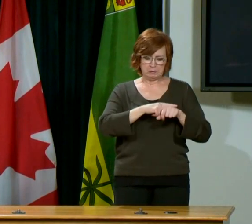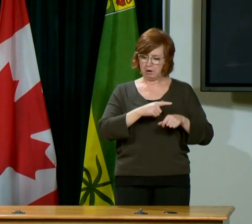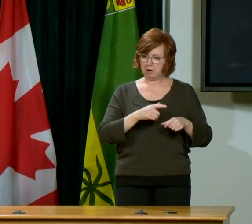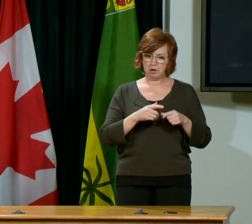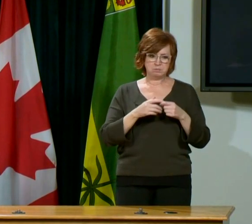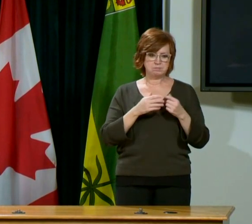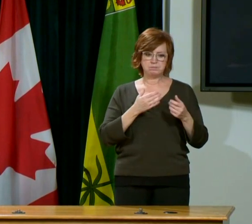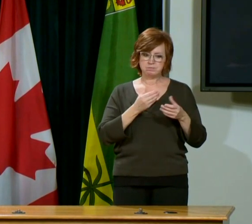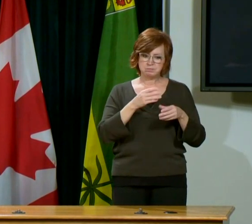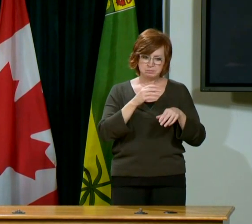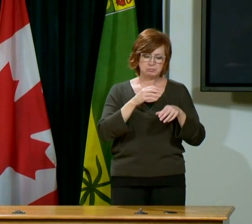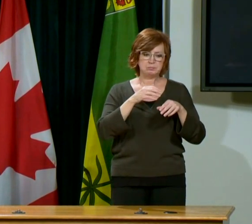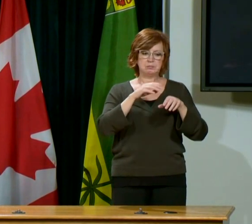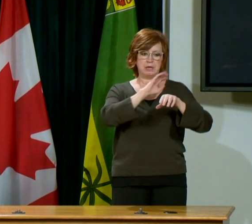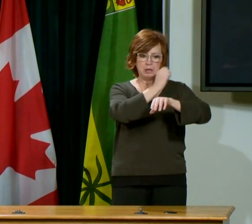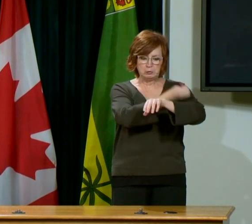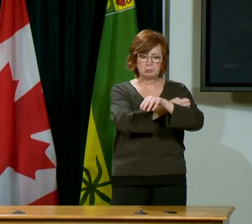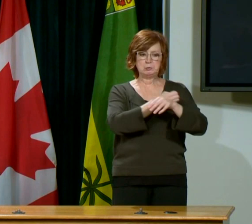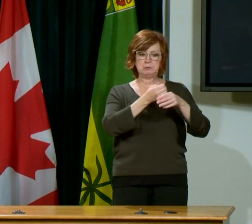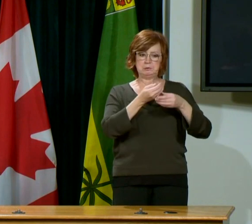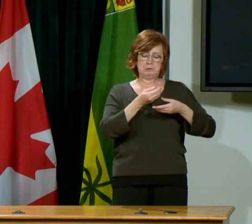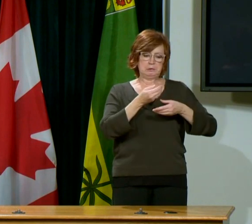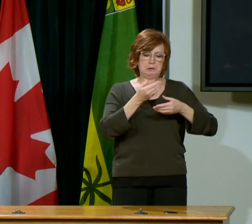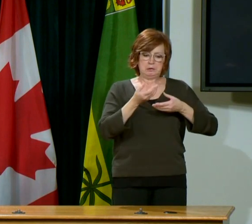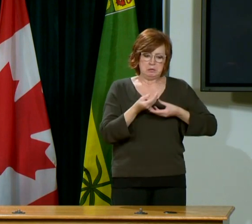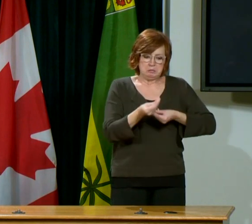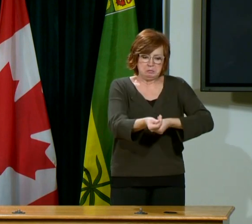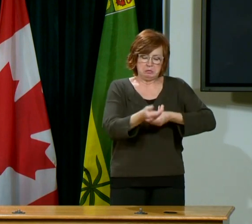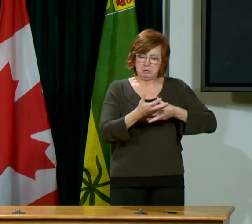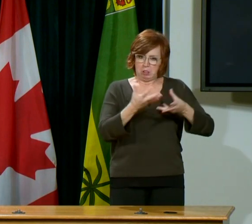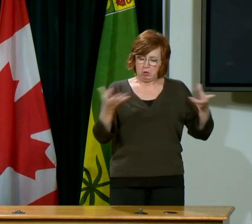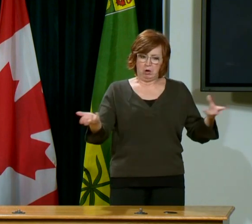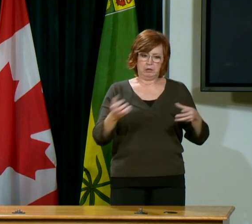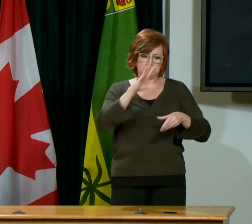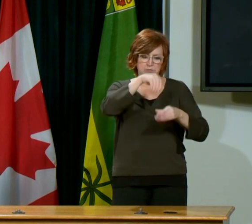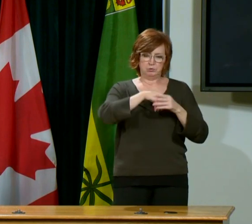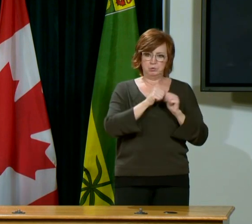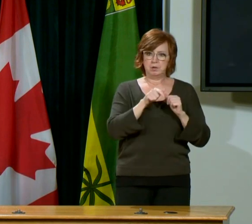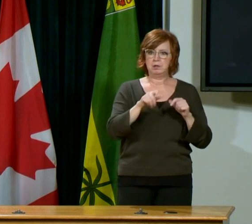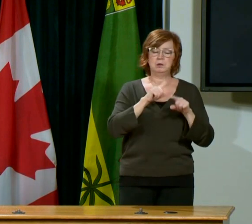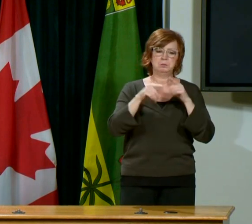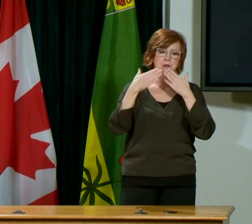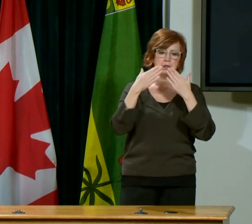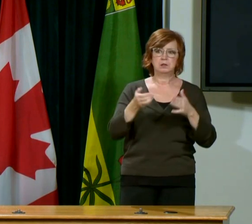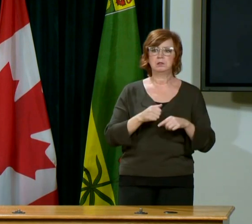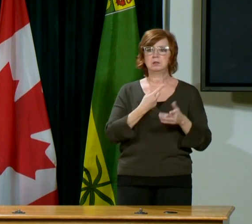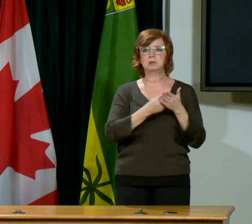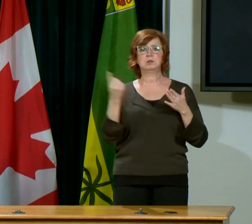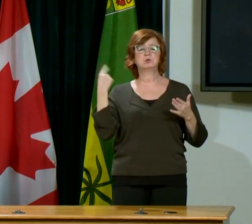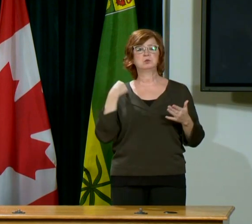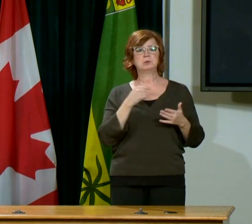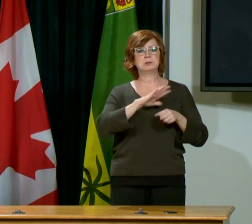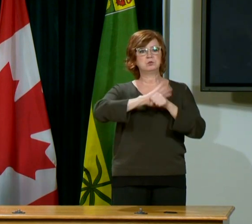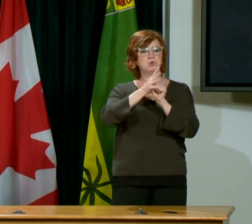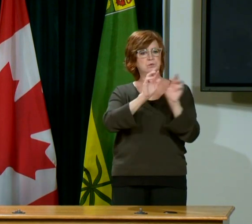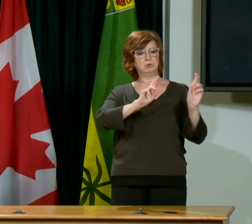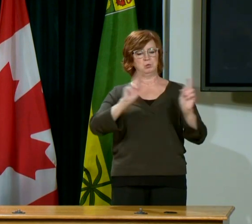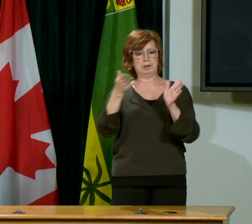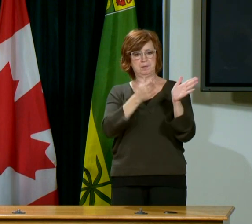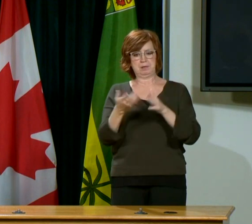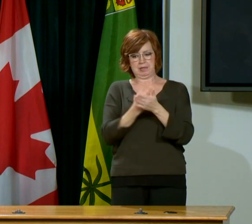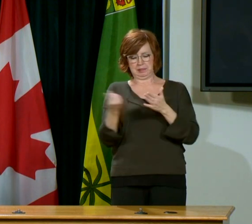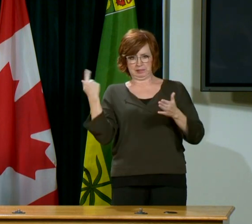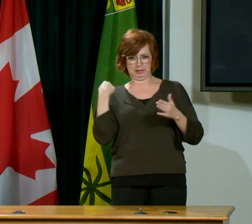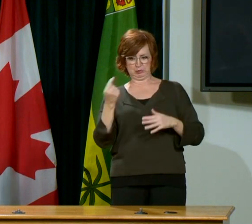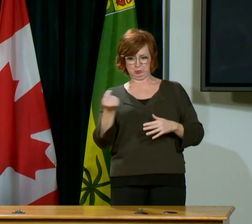the province. Last week, the Saskatchewan Health Authority released our COVID-19 readiness plan, which focuses on both our